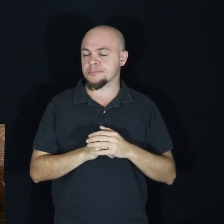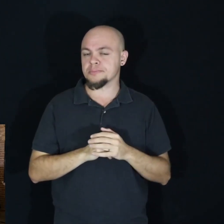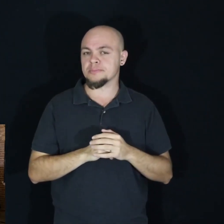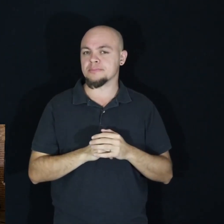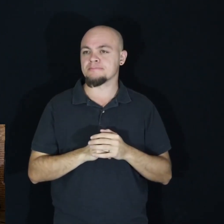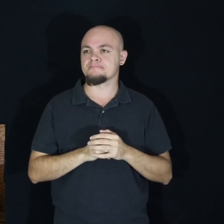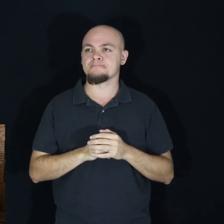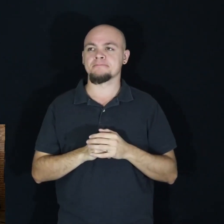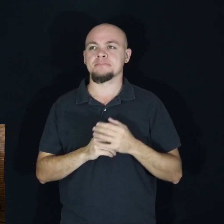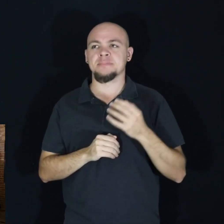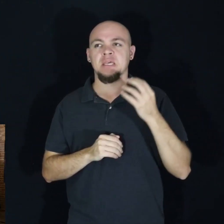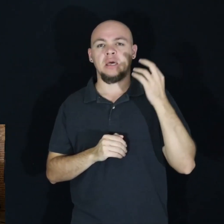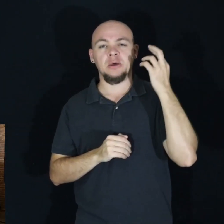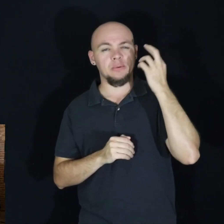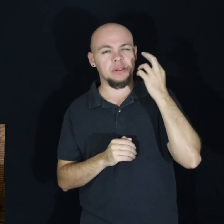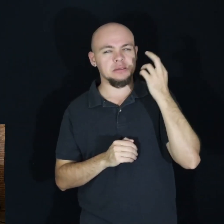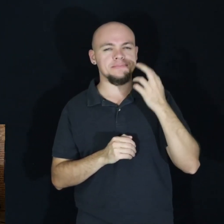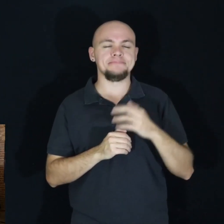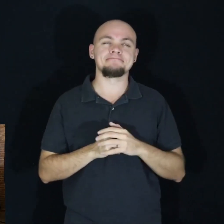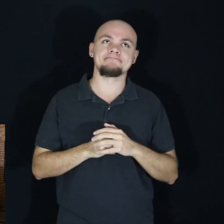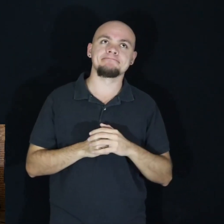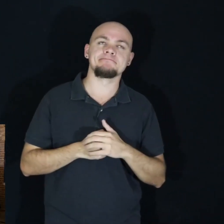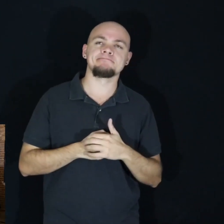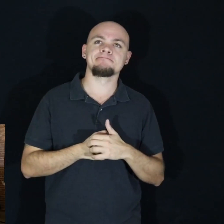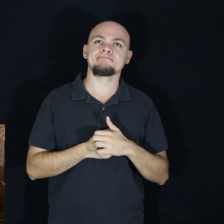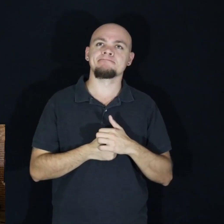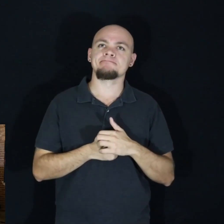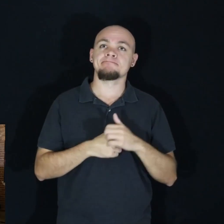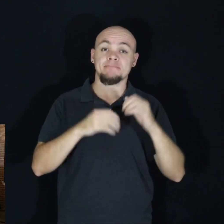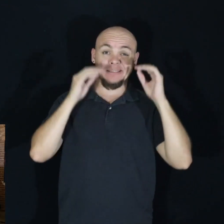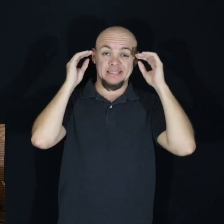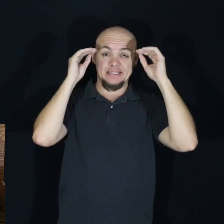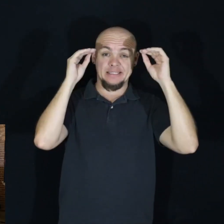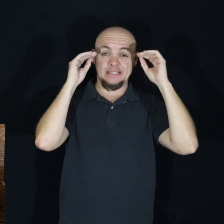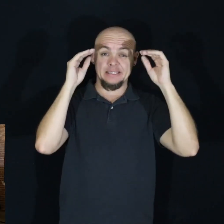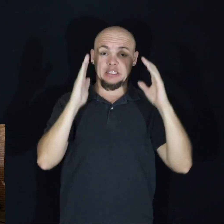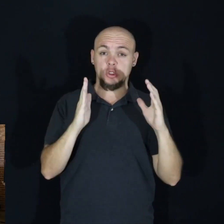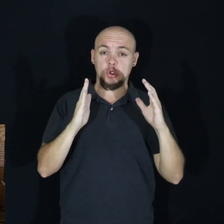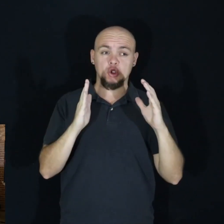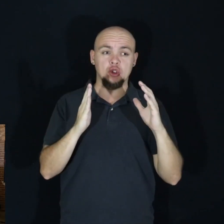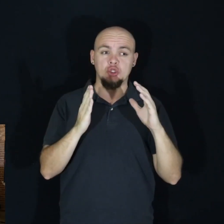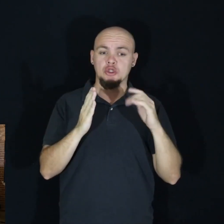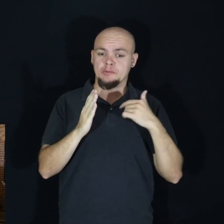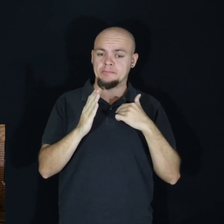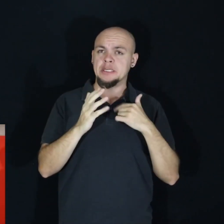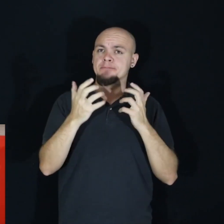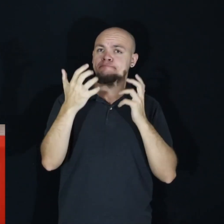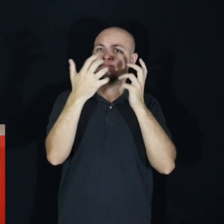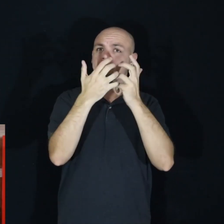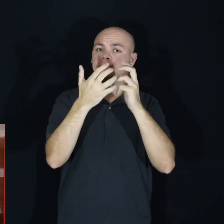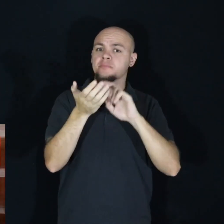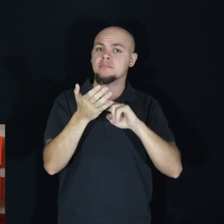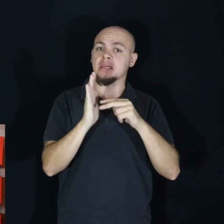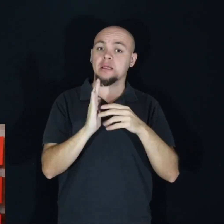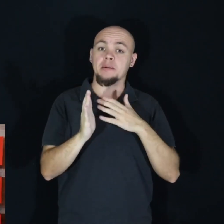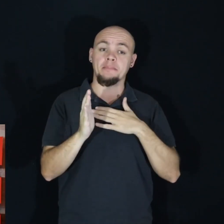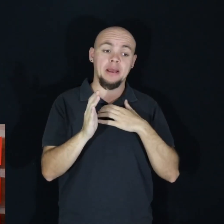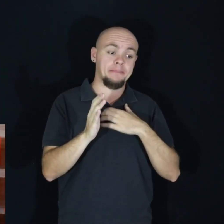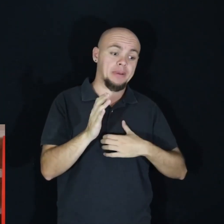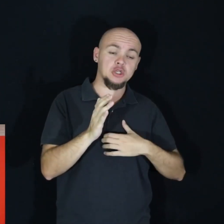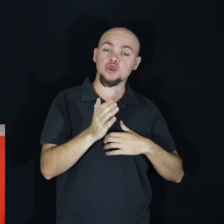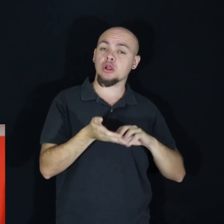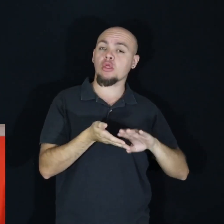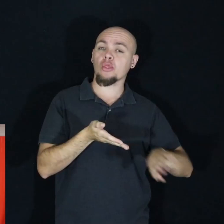I realized that becoming a teacher would never mean that I'm abandoning my passion. You can be a cook, you